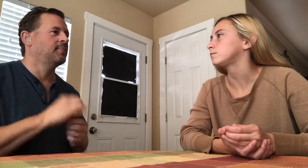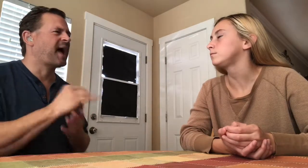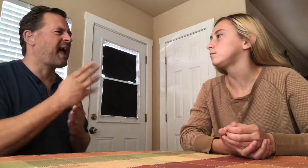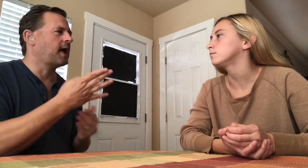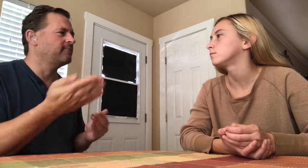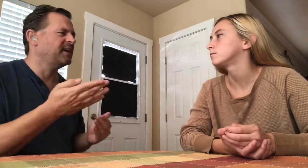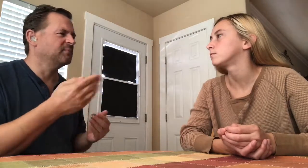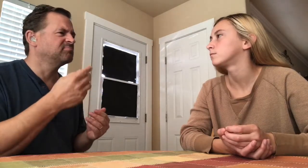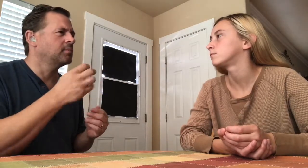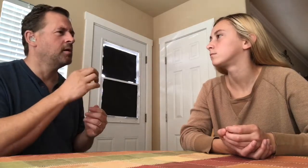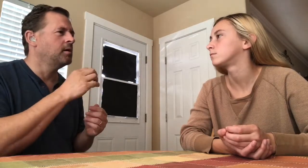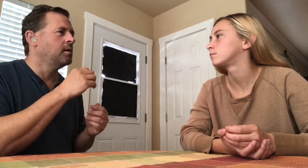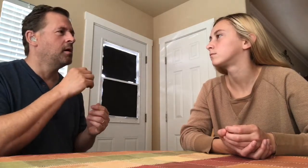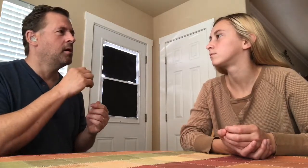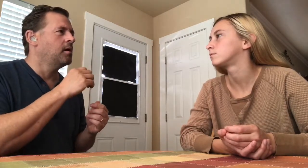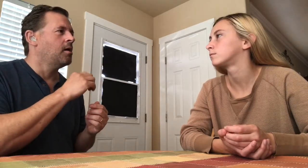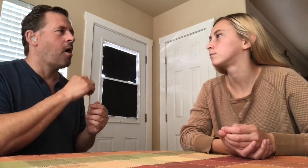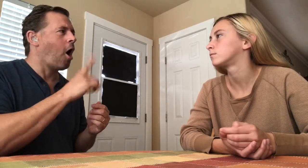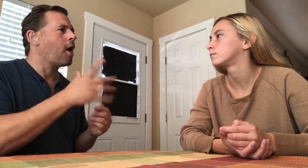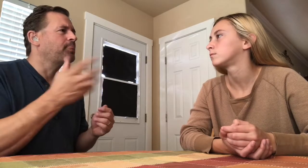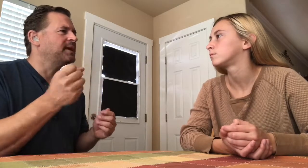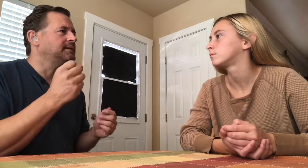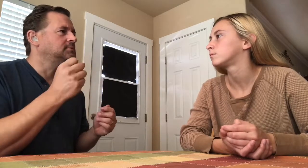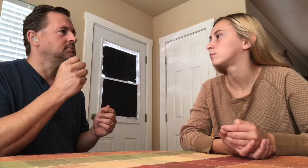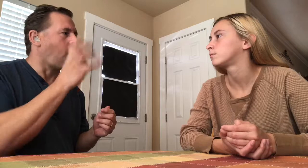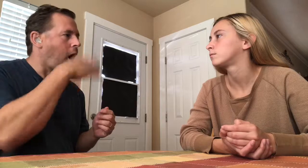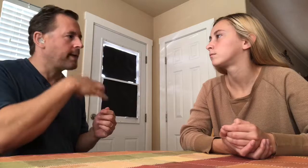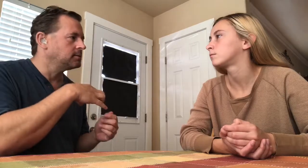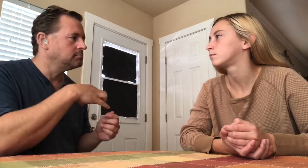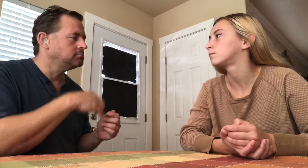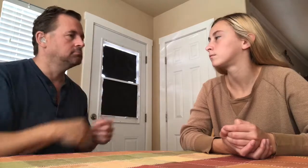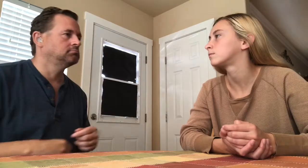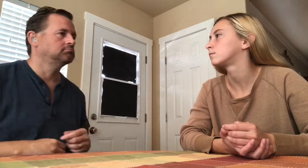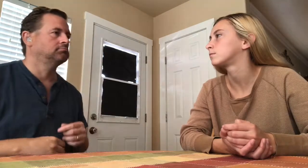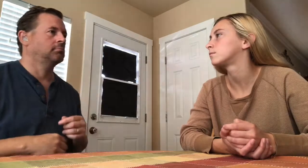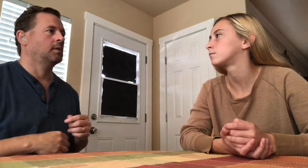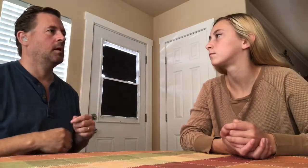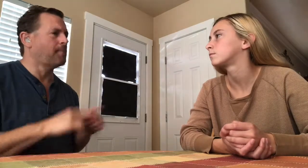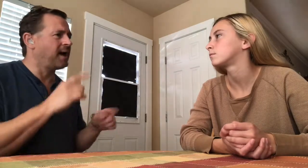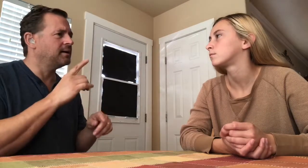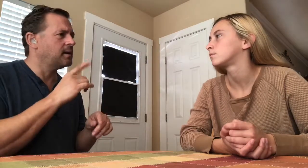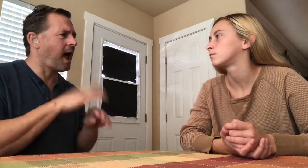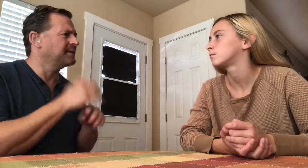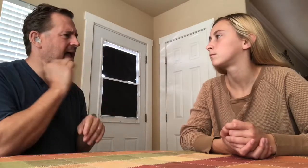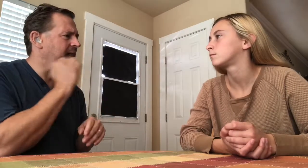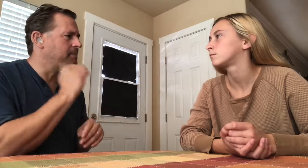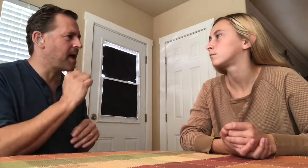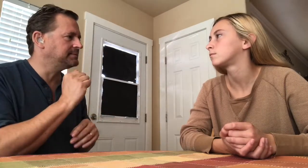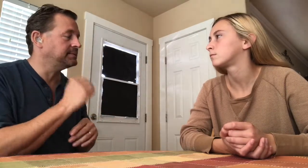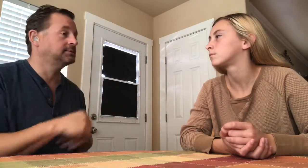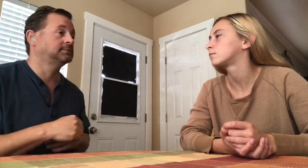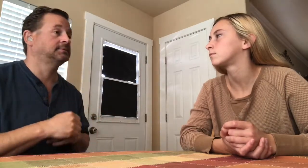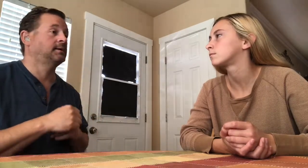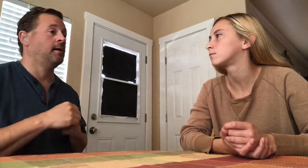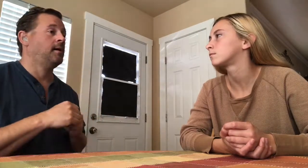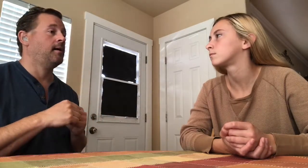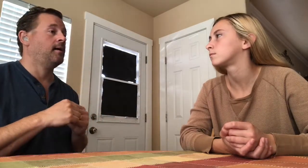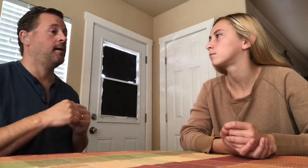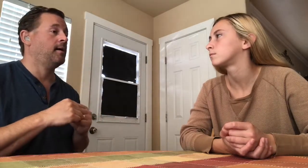that kind of thing. All things odd, but on a daily basis.